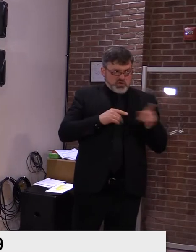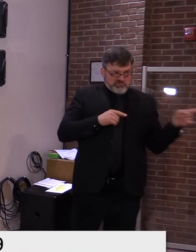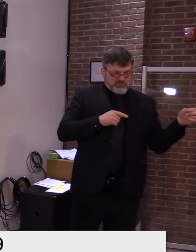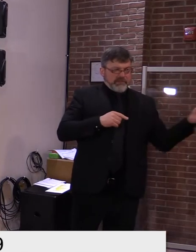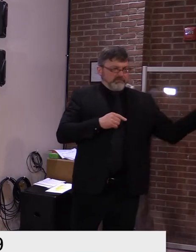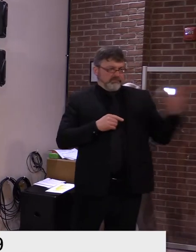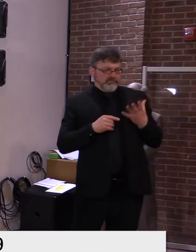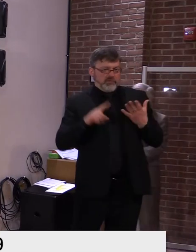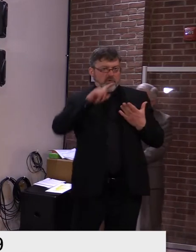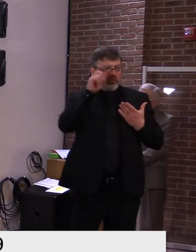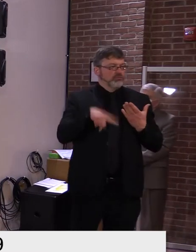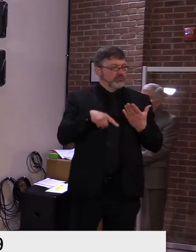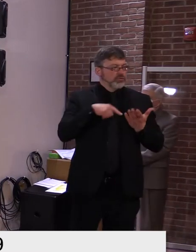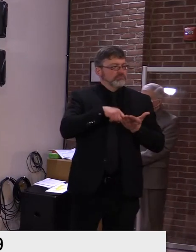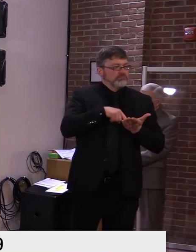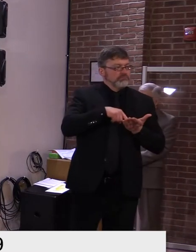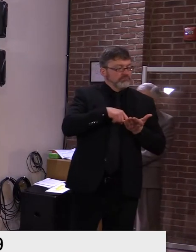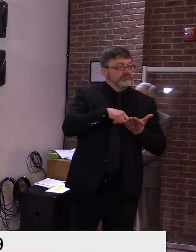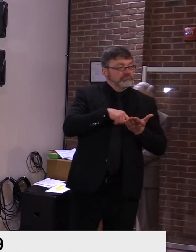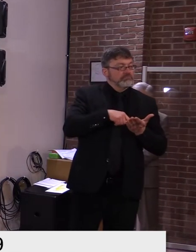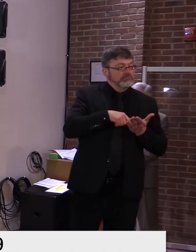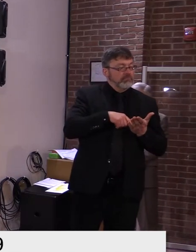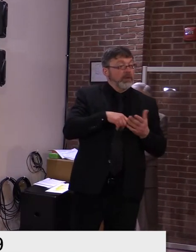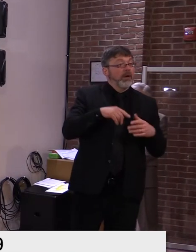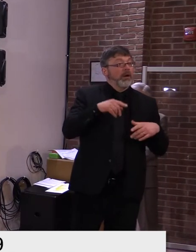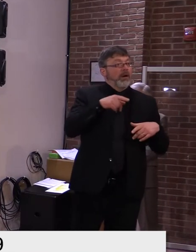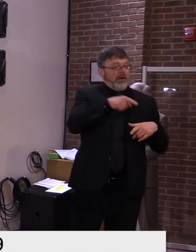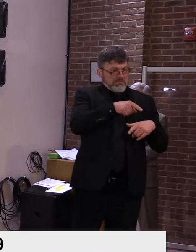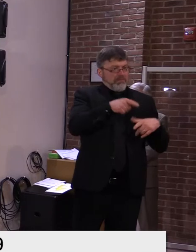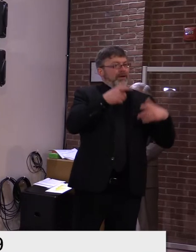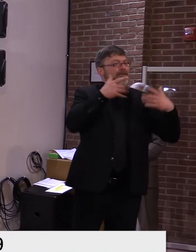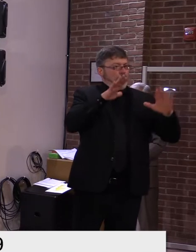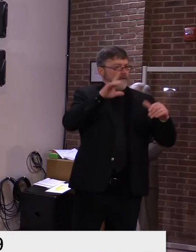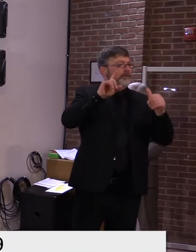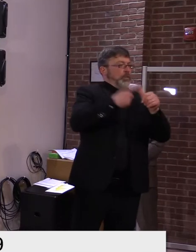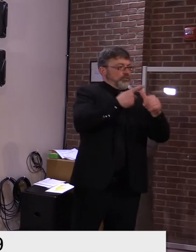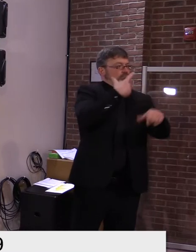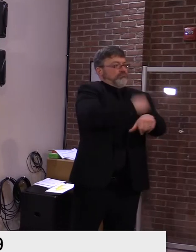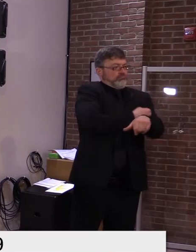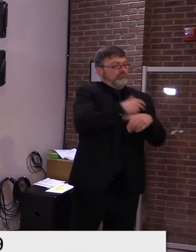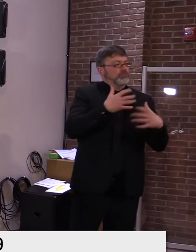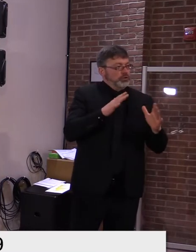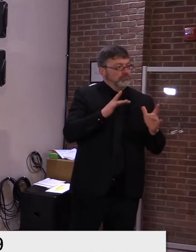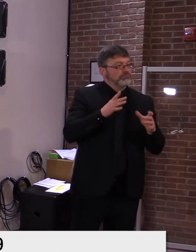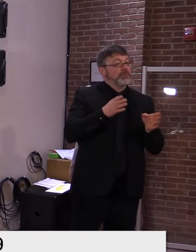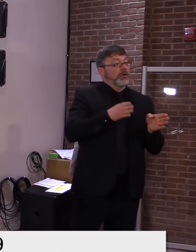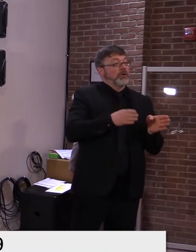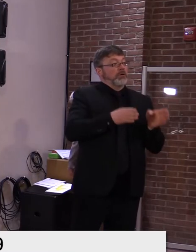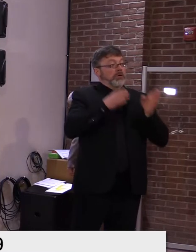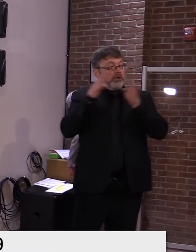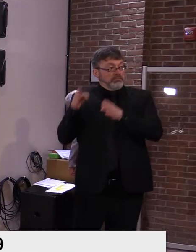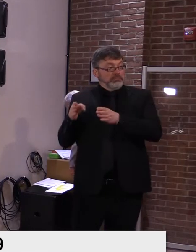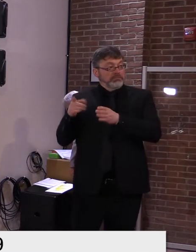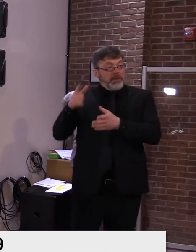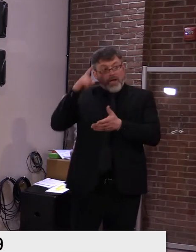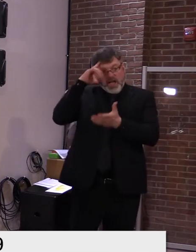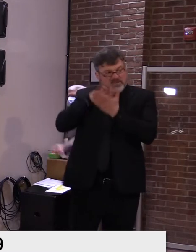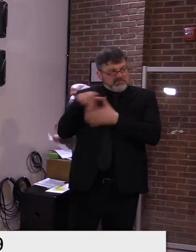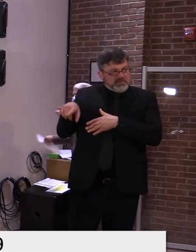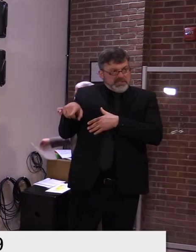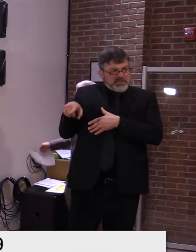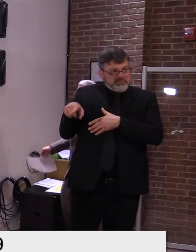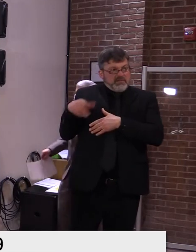vaccinated. Her husband is in the hospital with a condition, but is not being she's not being allowed to see